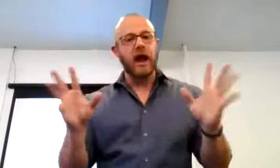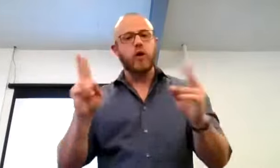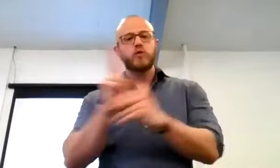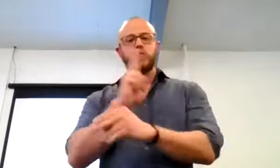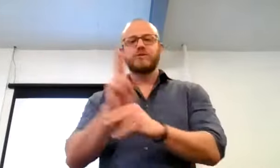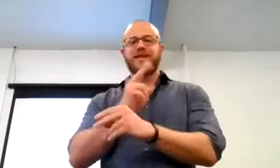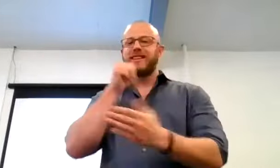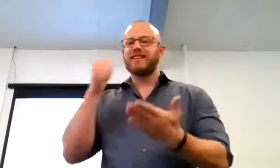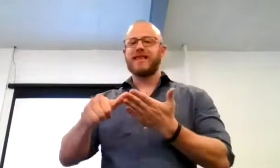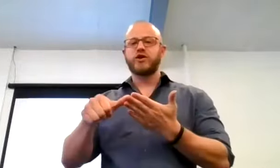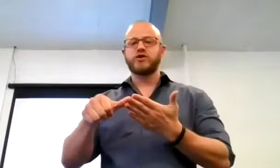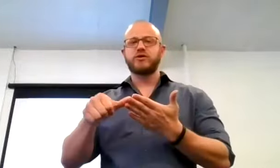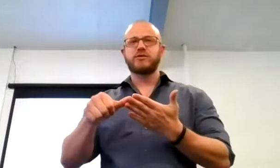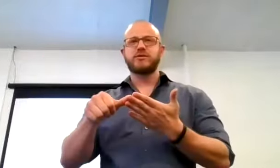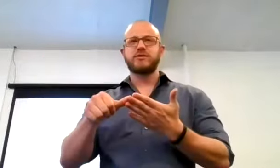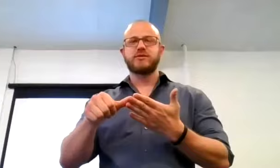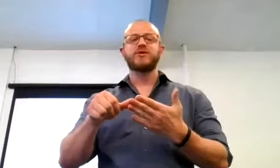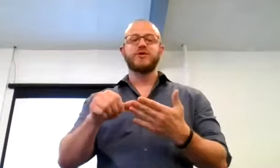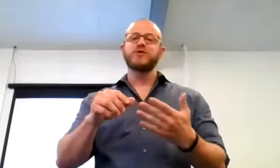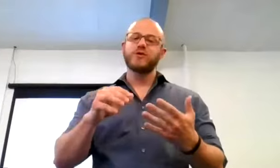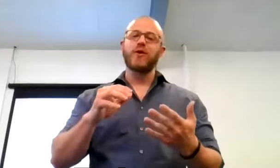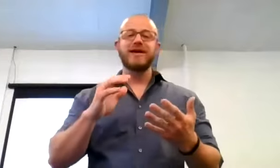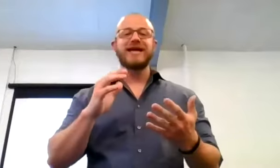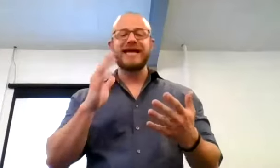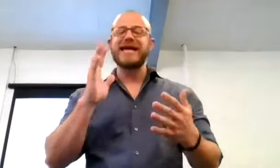signs and the clarity when it comes to the letters. So we kind of,